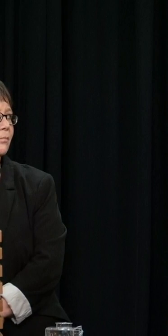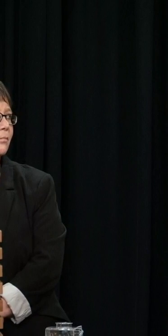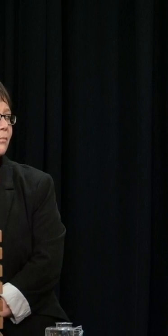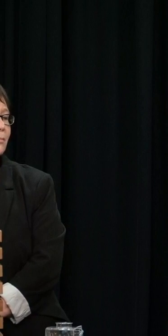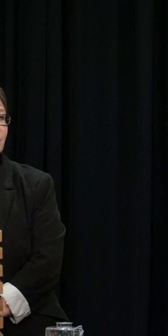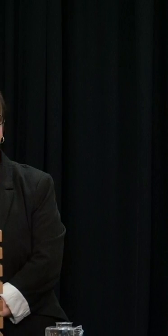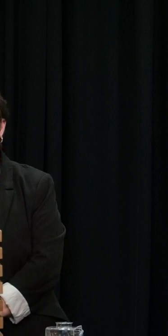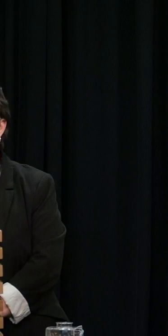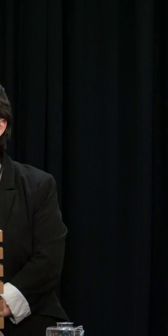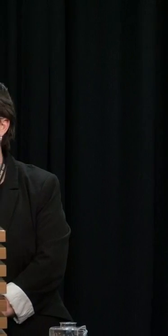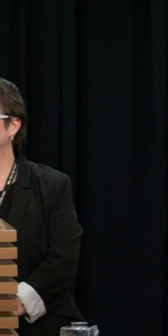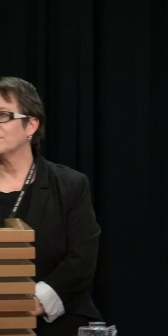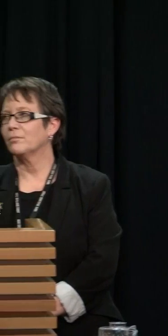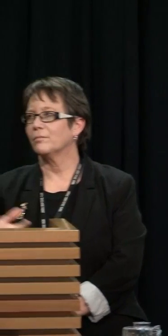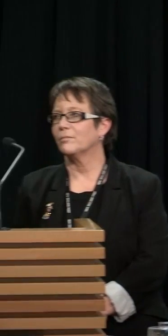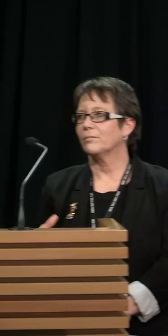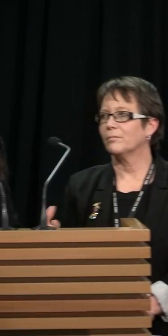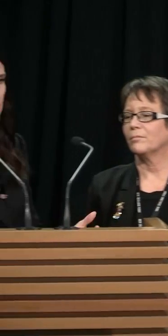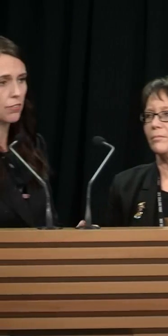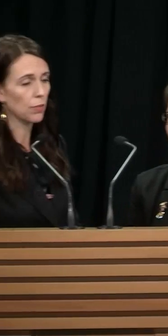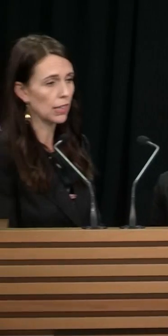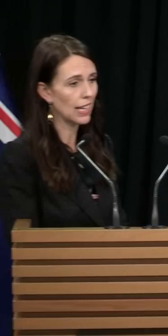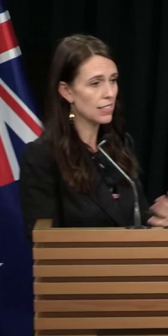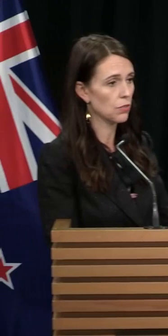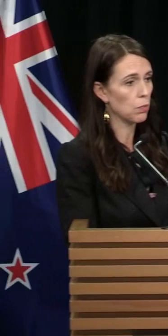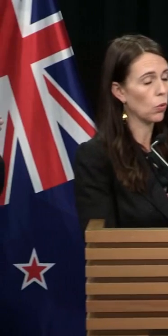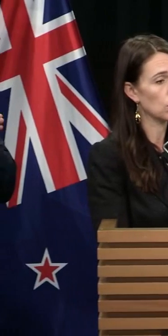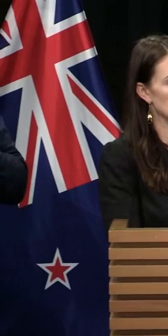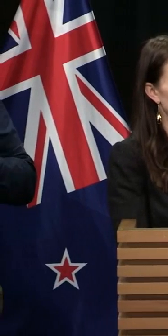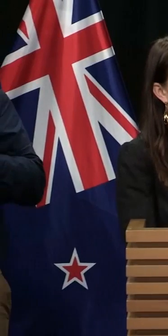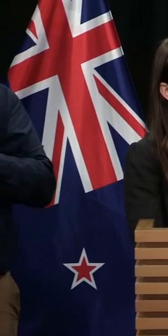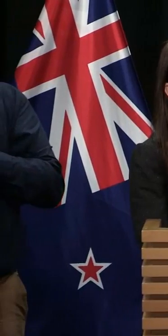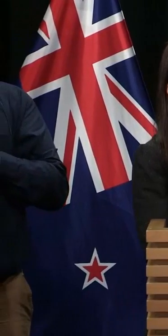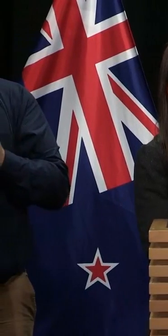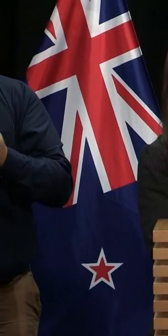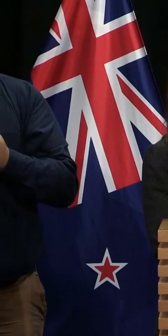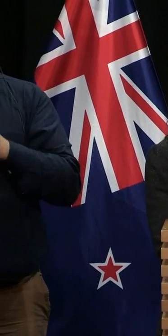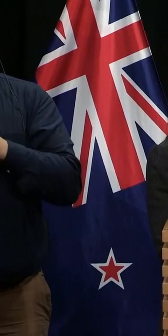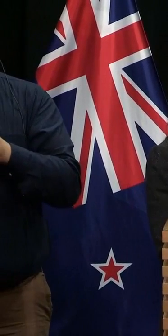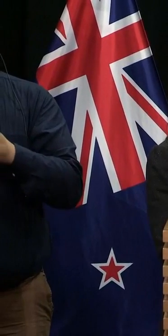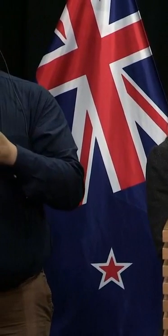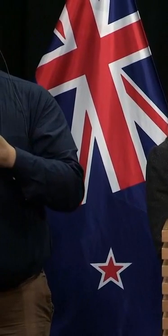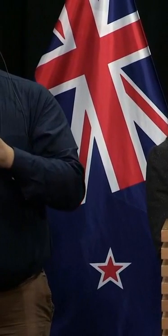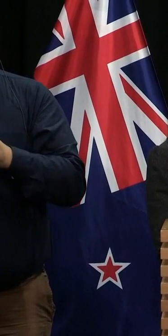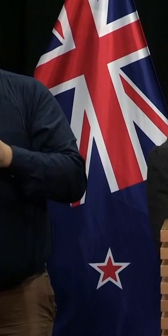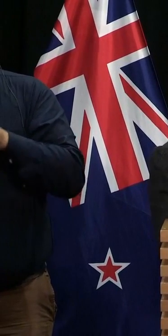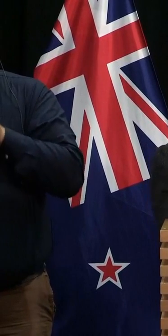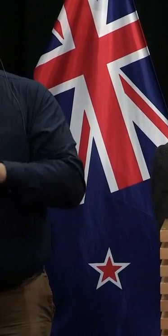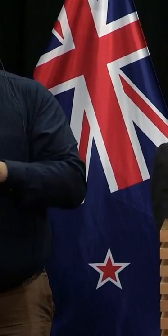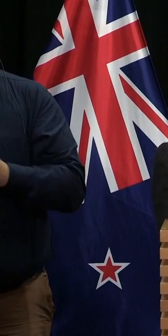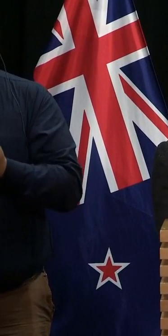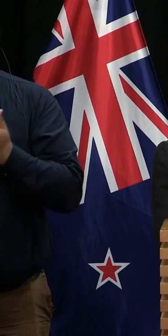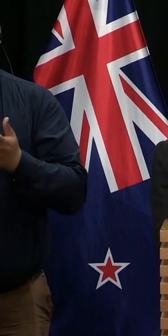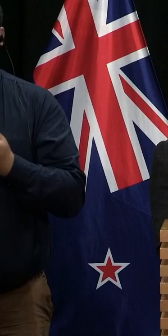fashions. One thing that, at least if we can take any steer from the class reports, is that such a